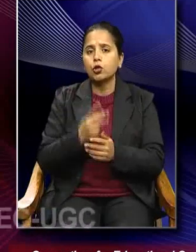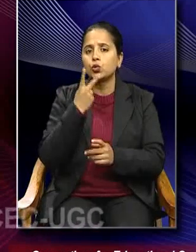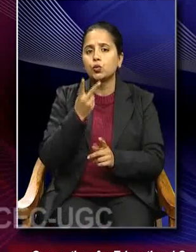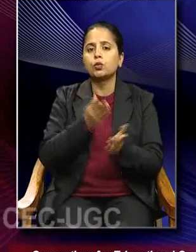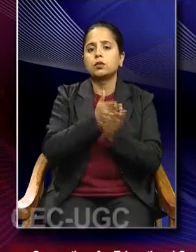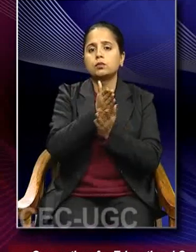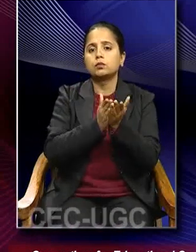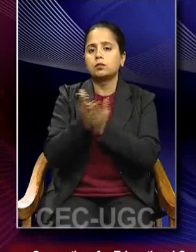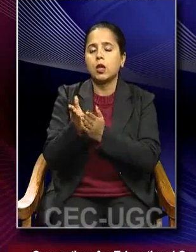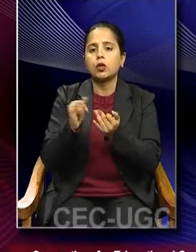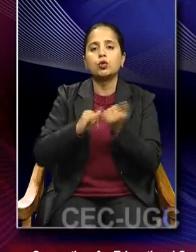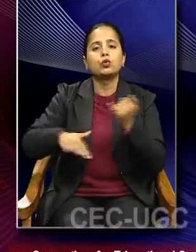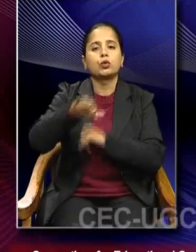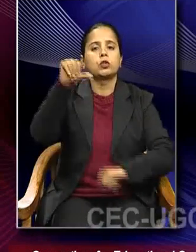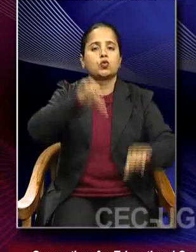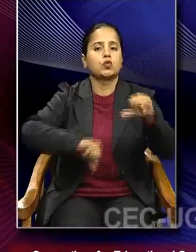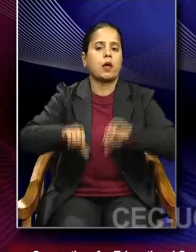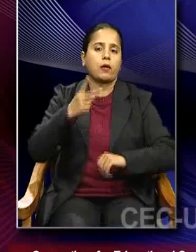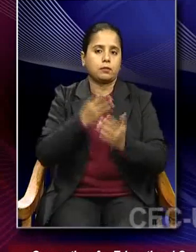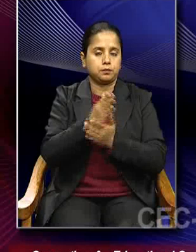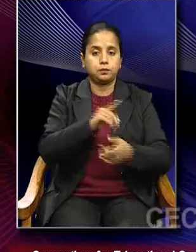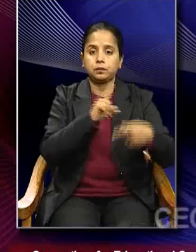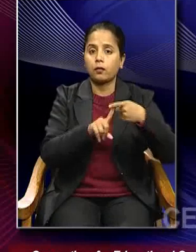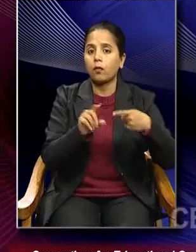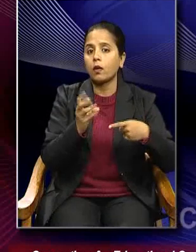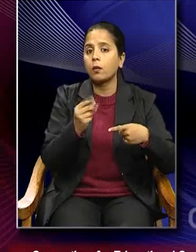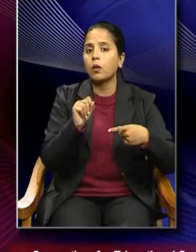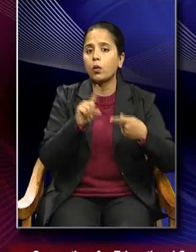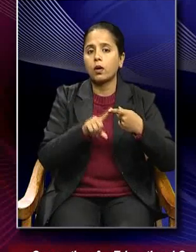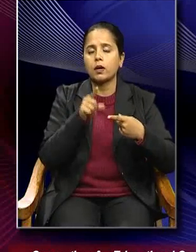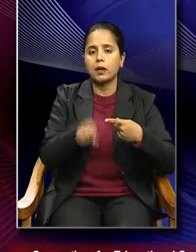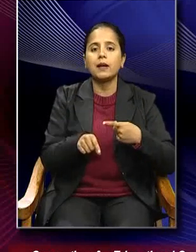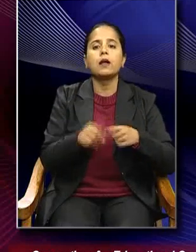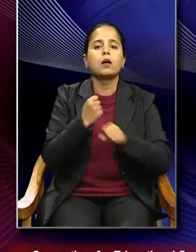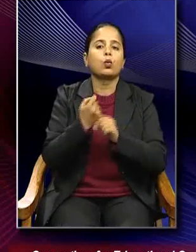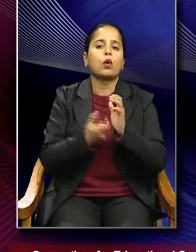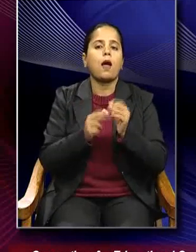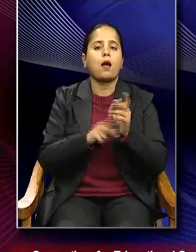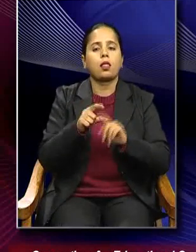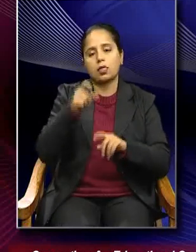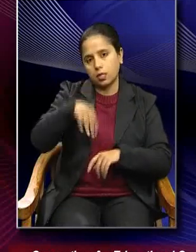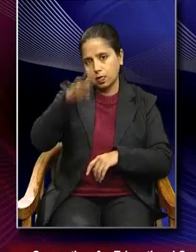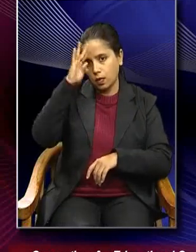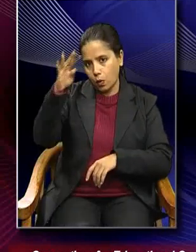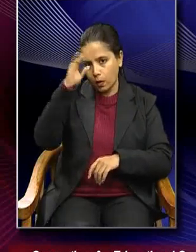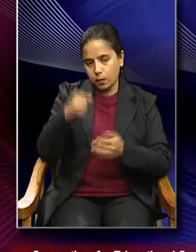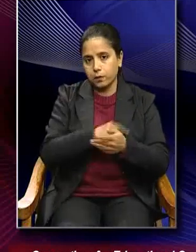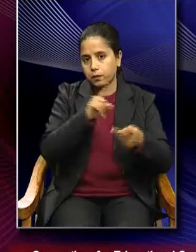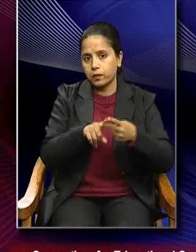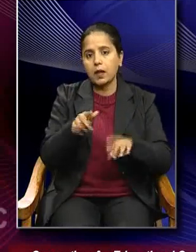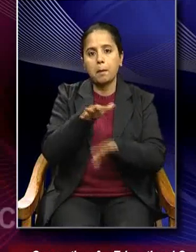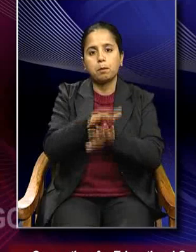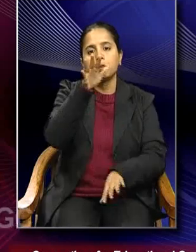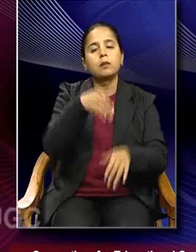approaches in social sciences. Number one, grand theory, and number two,